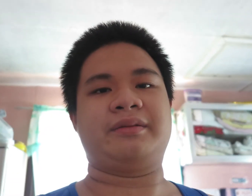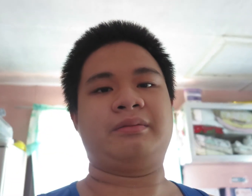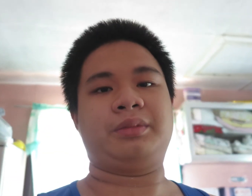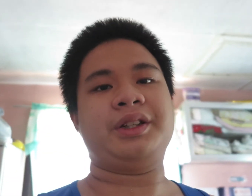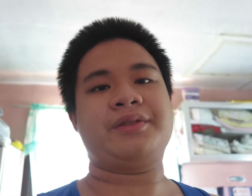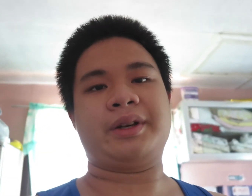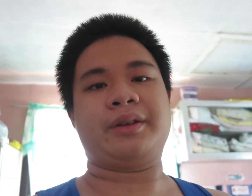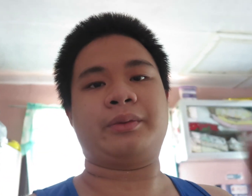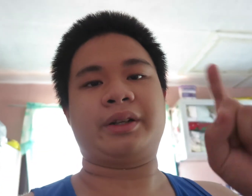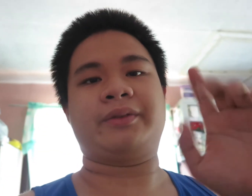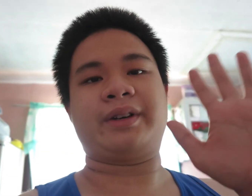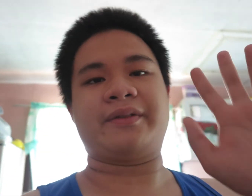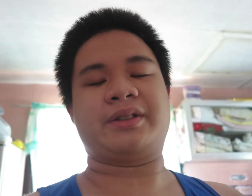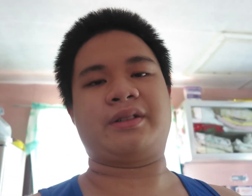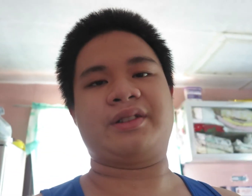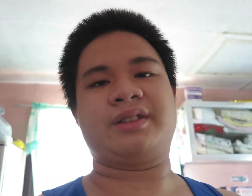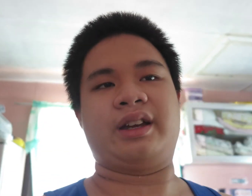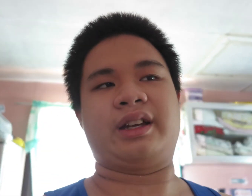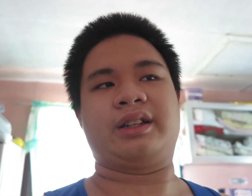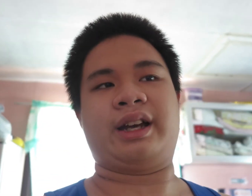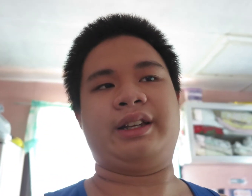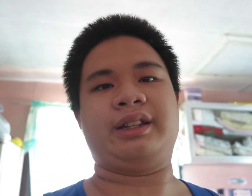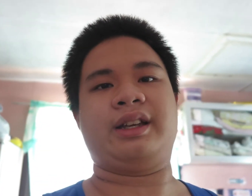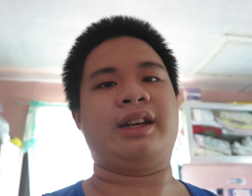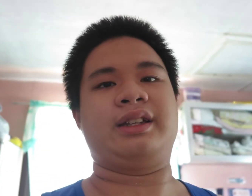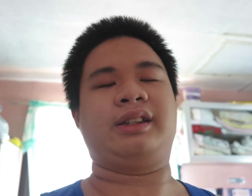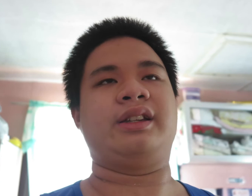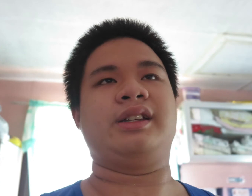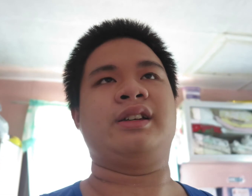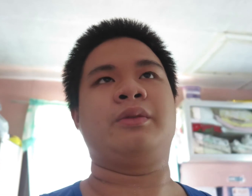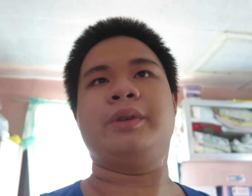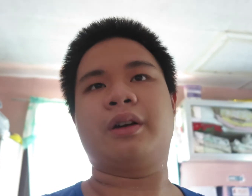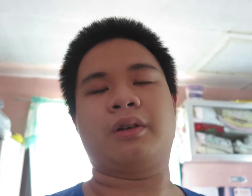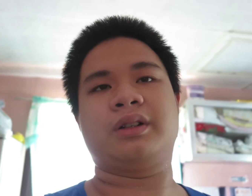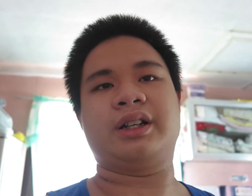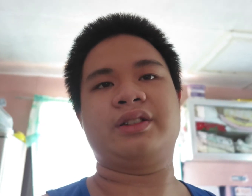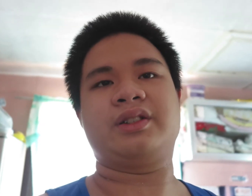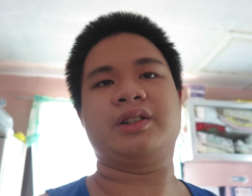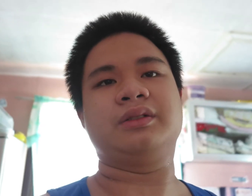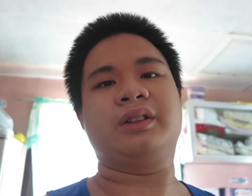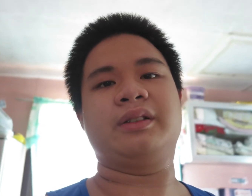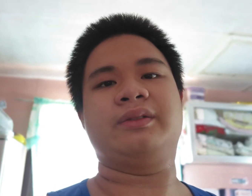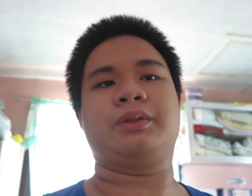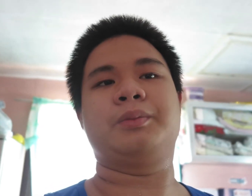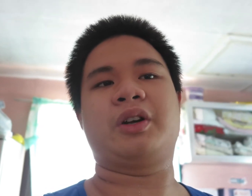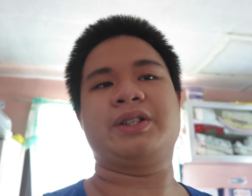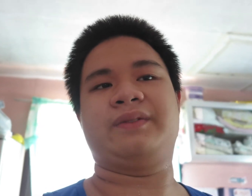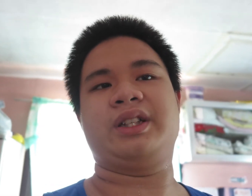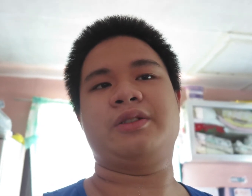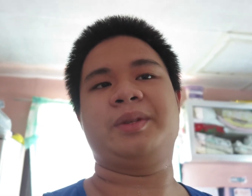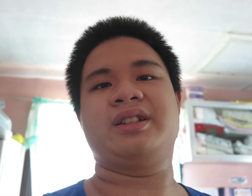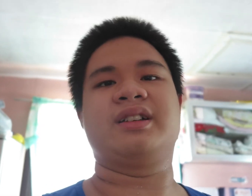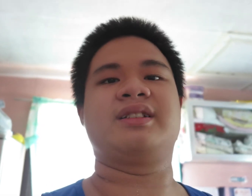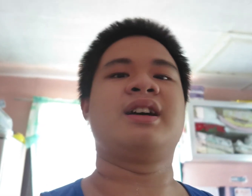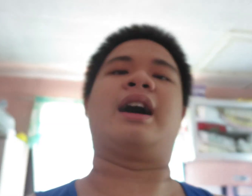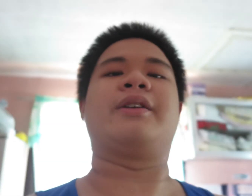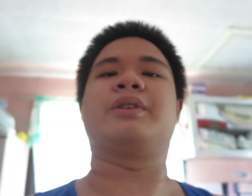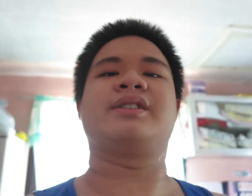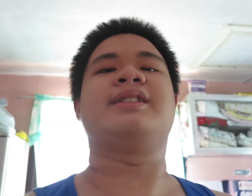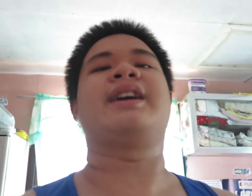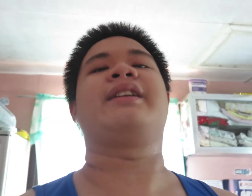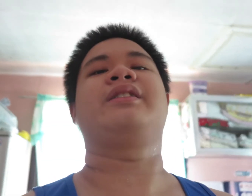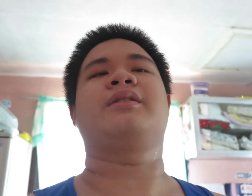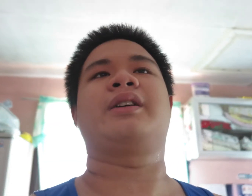So how was it? Please rate it 1 out of 5 stars. And I didn't edit the We Are All God's Children school project video because